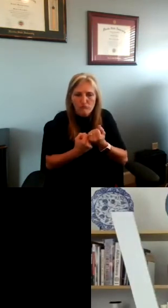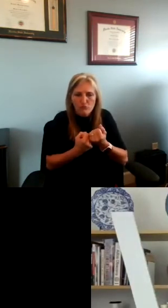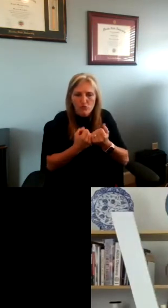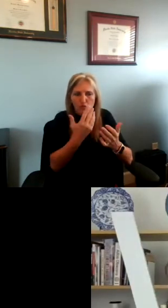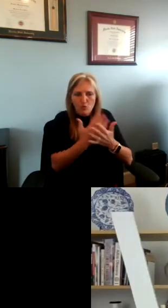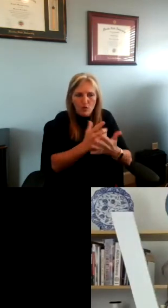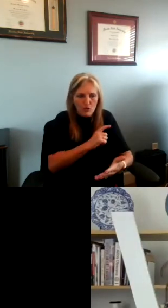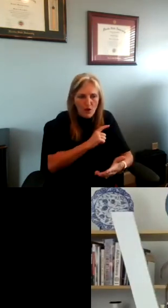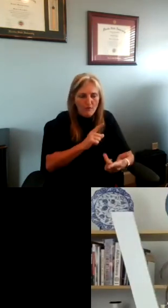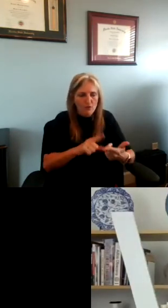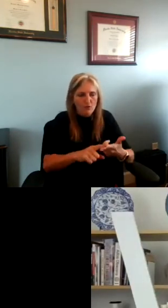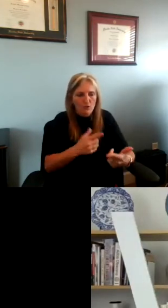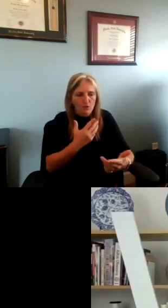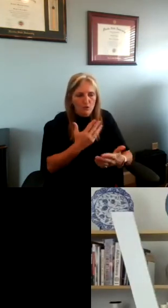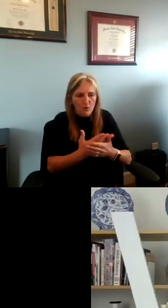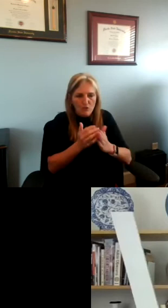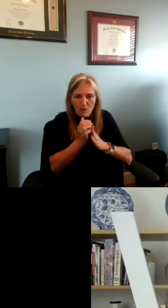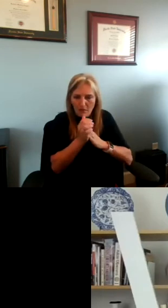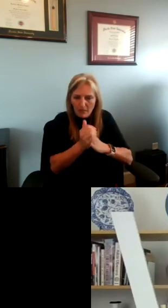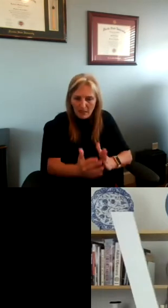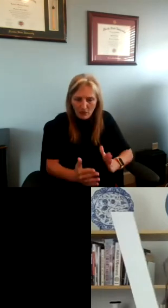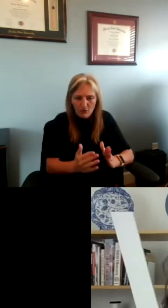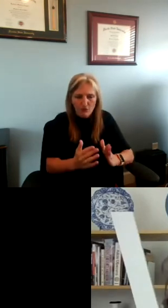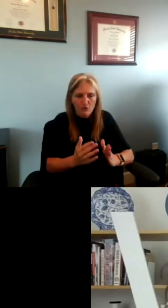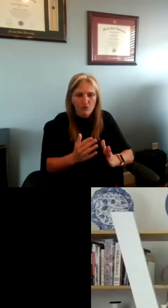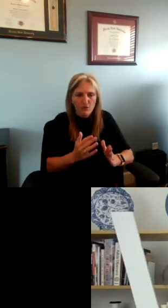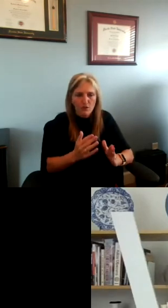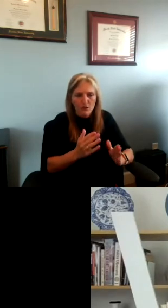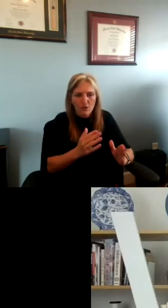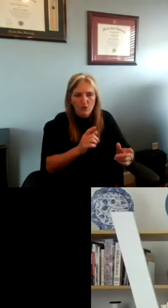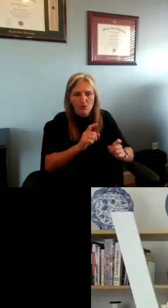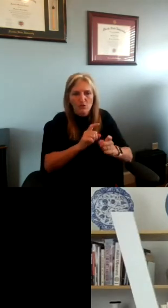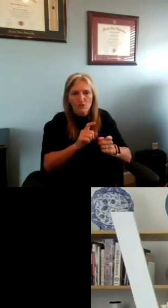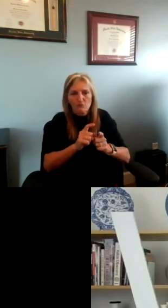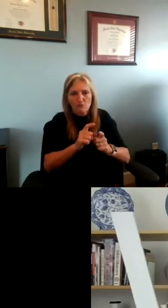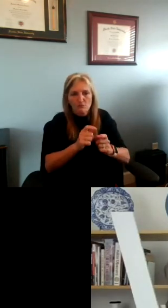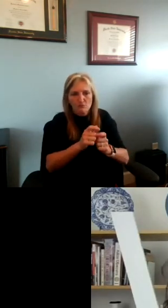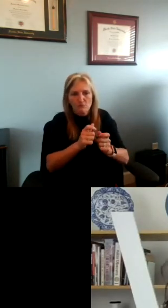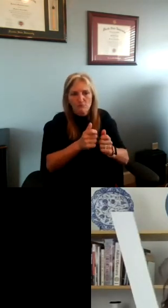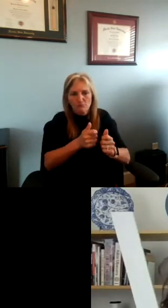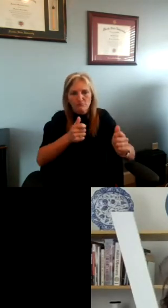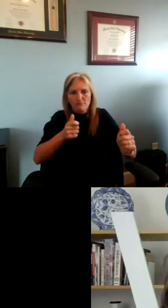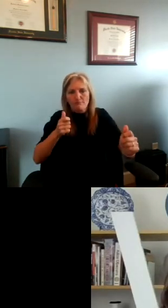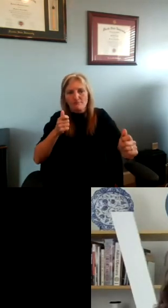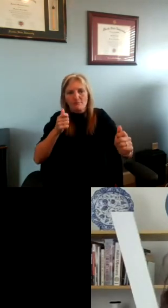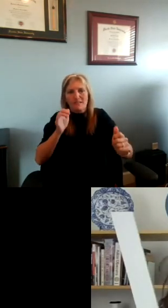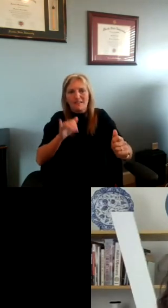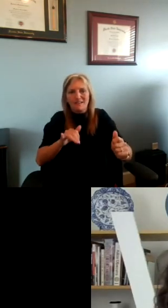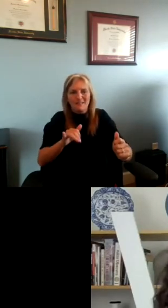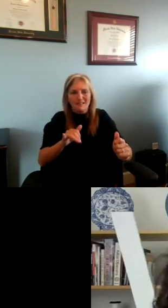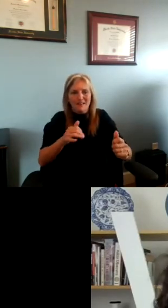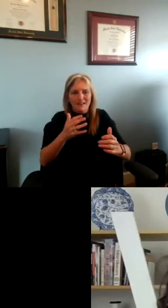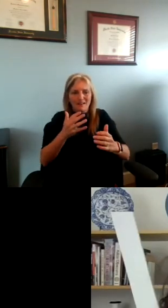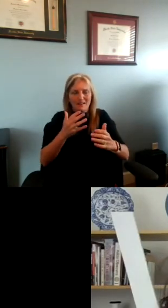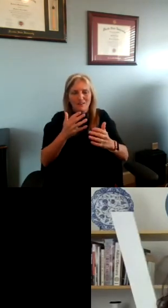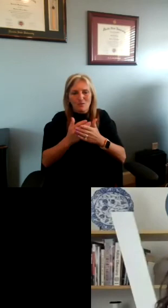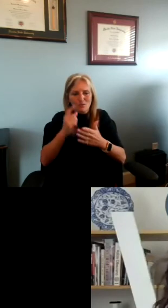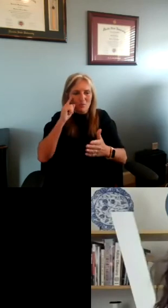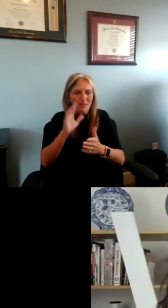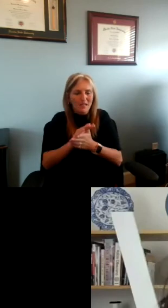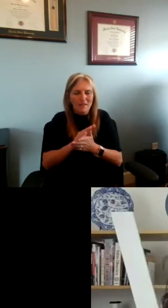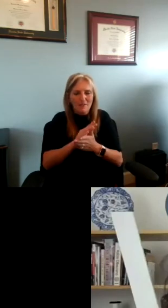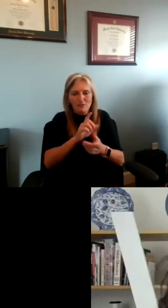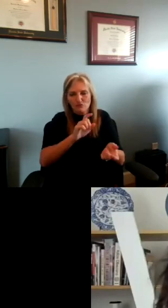correctional officers, correctional leaders in moving away from that punishment paradigm into a culture that